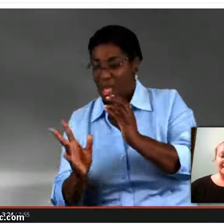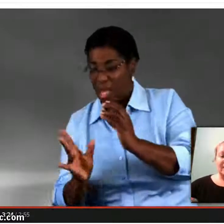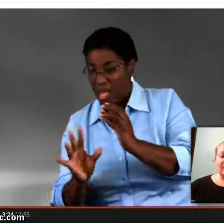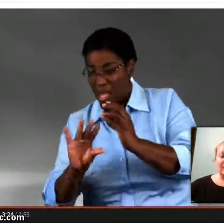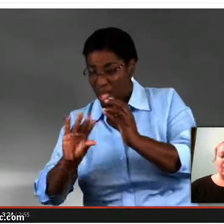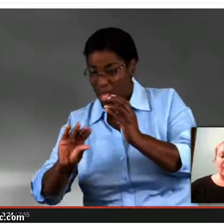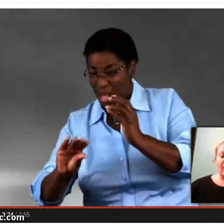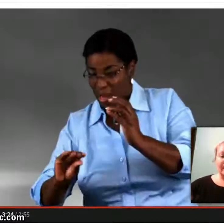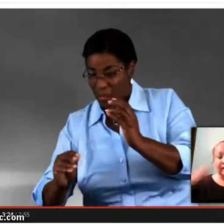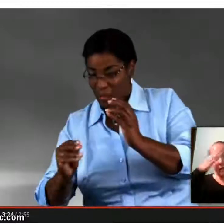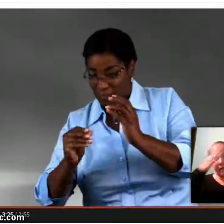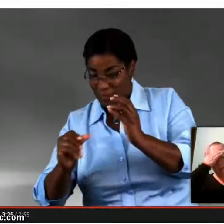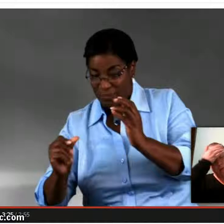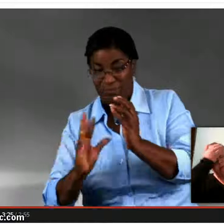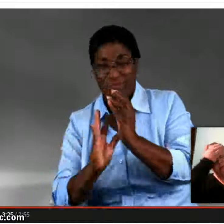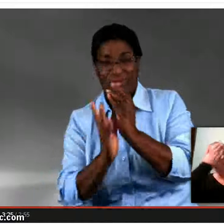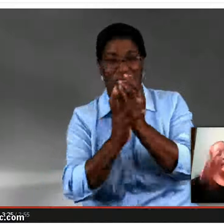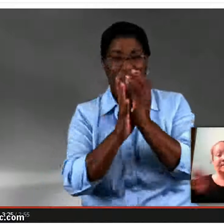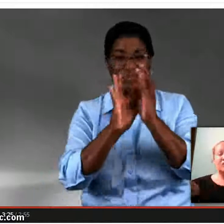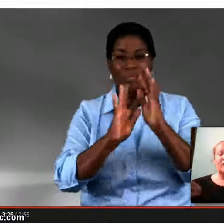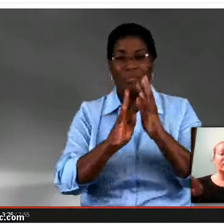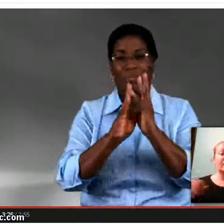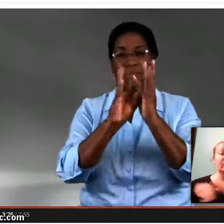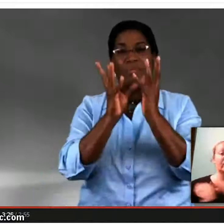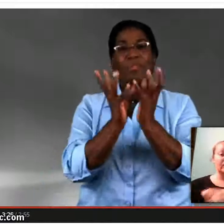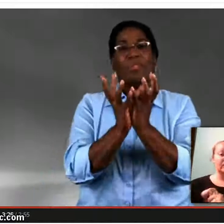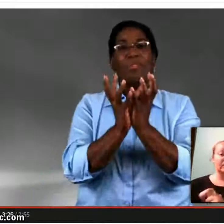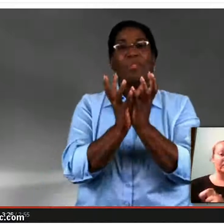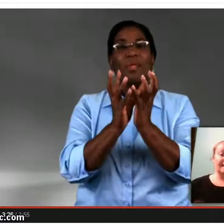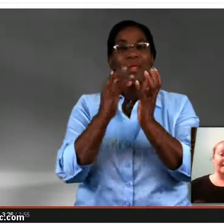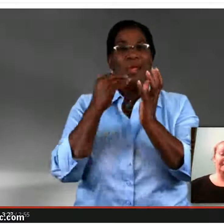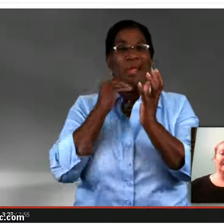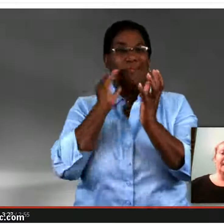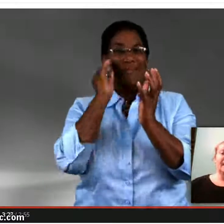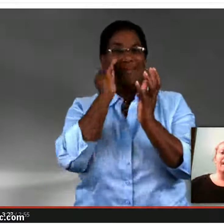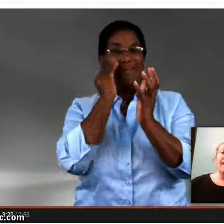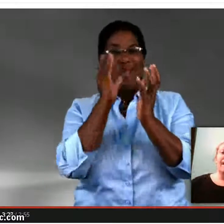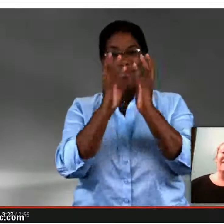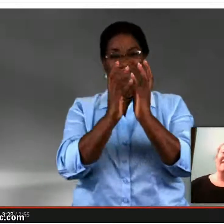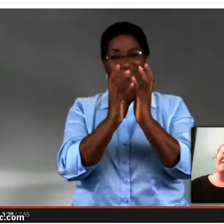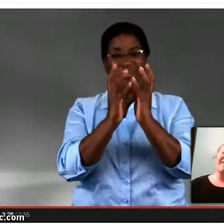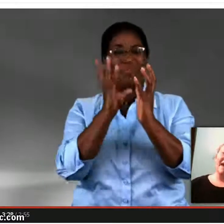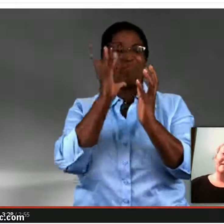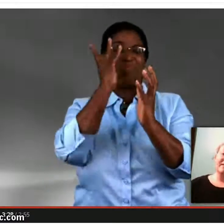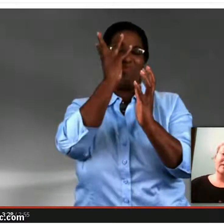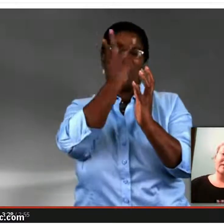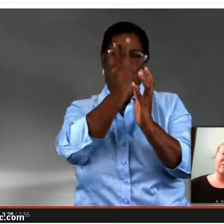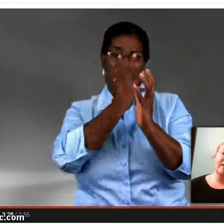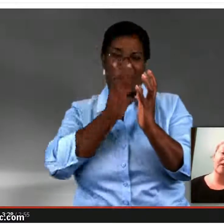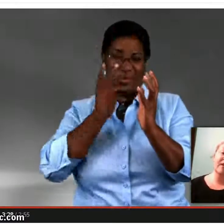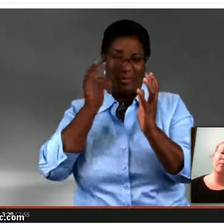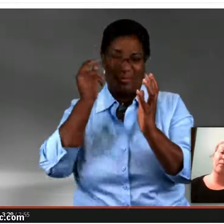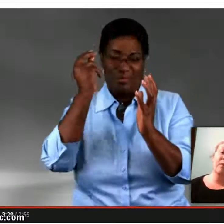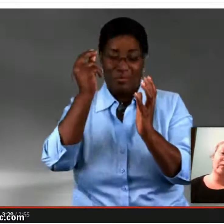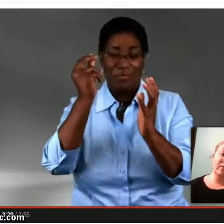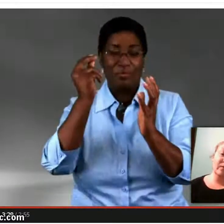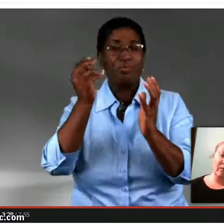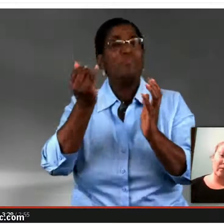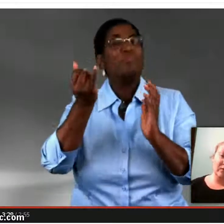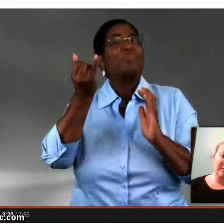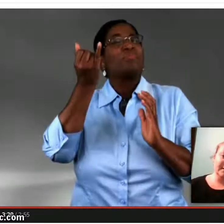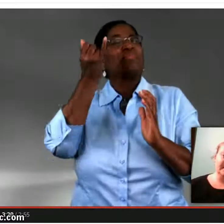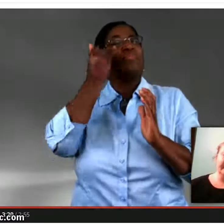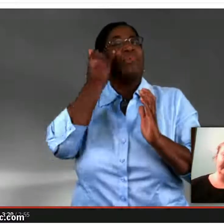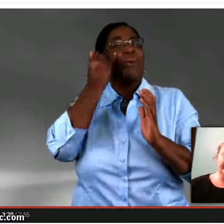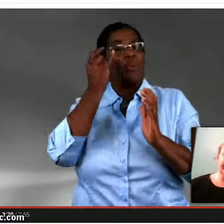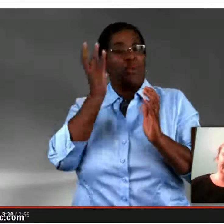the opposite direction in which you did. And then that's going to create your beautiful rose.